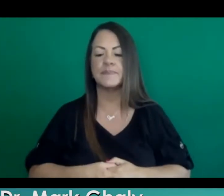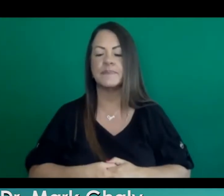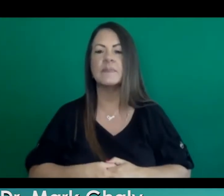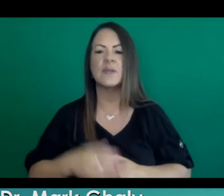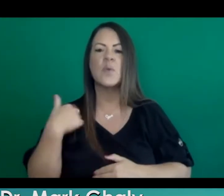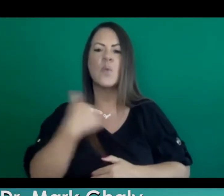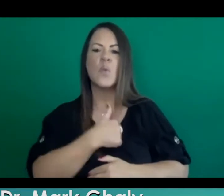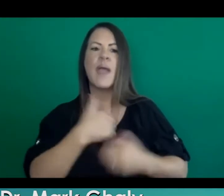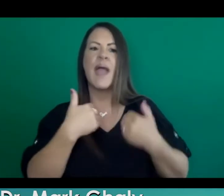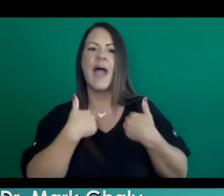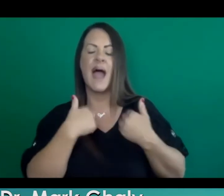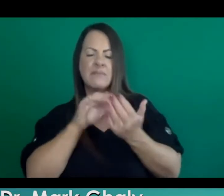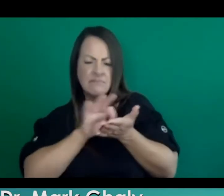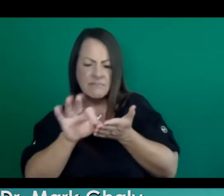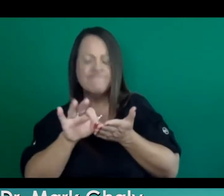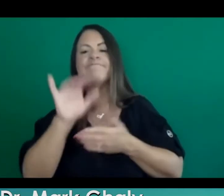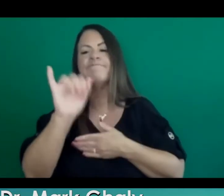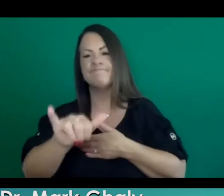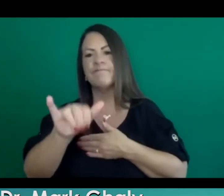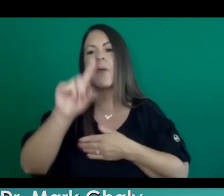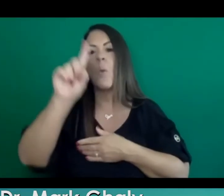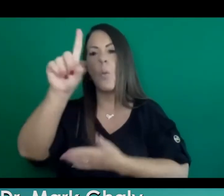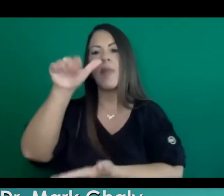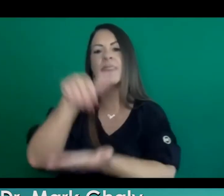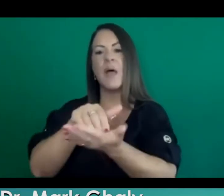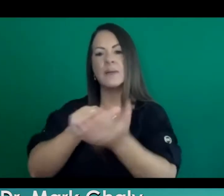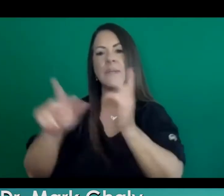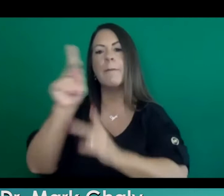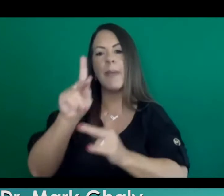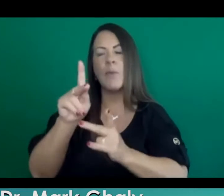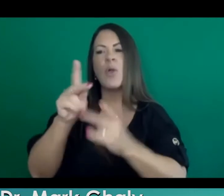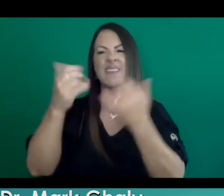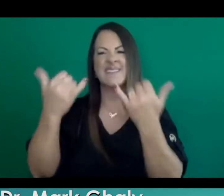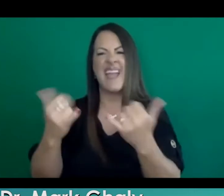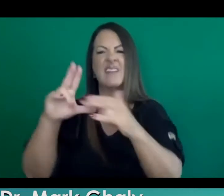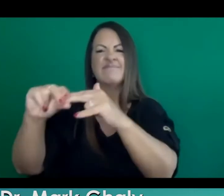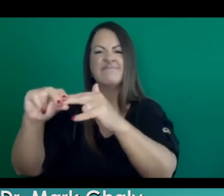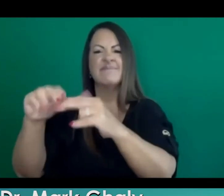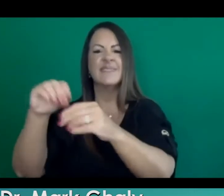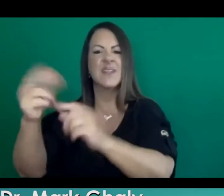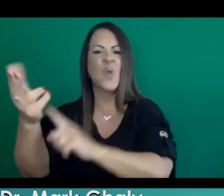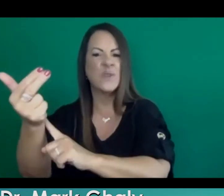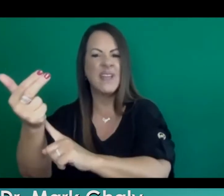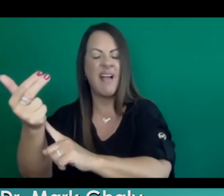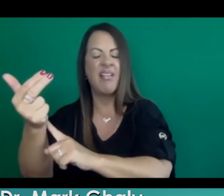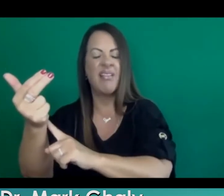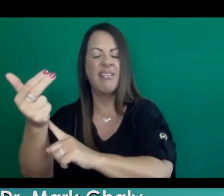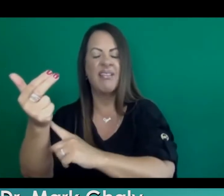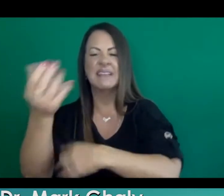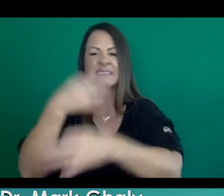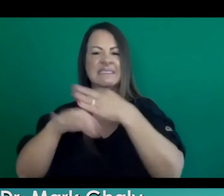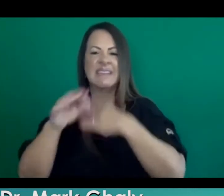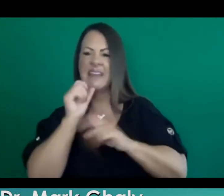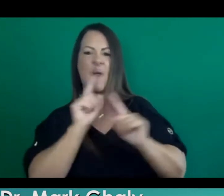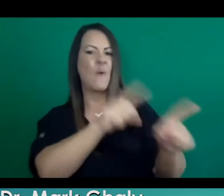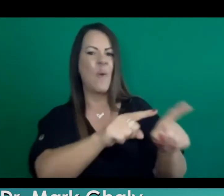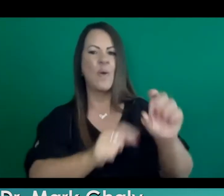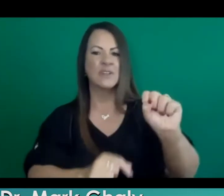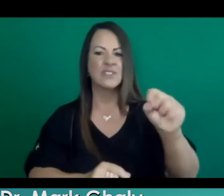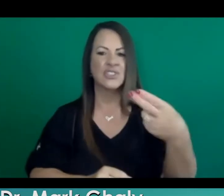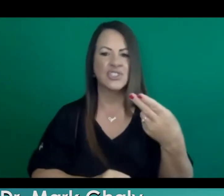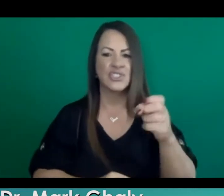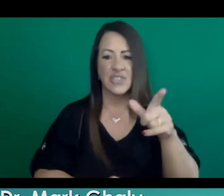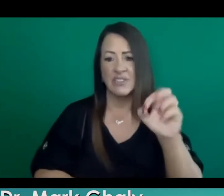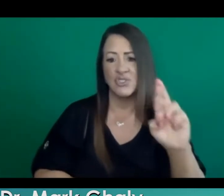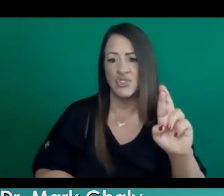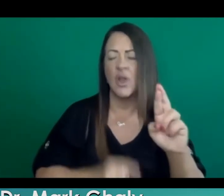1,000 individuals across the state in hotel rooms as a solution to shelters, because our preference is to make